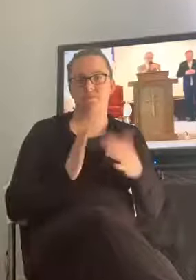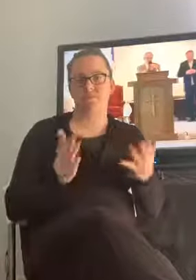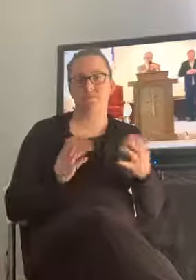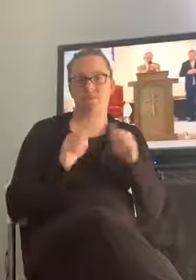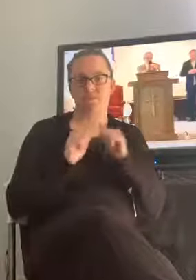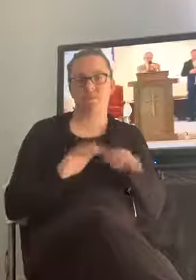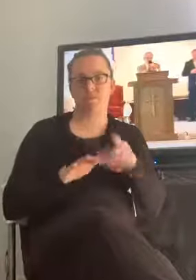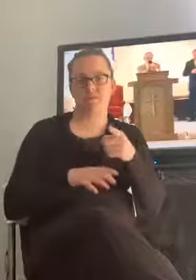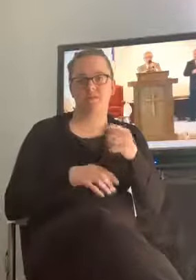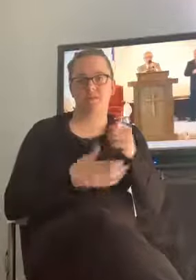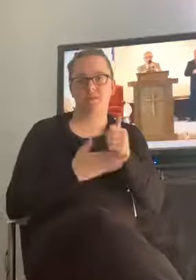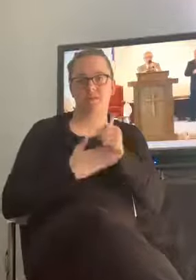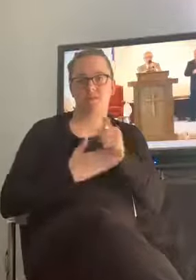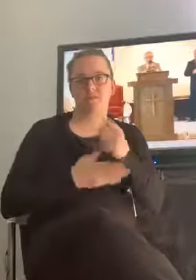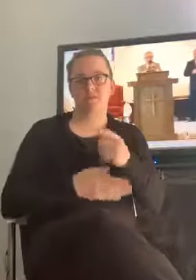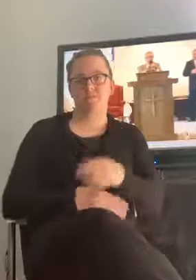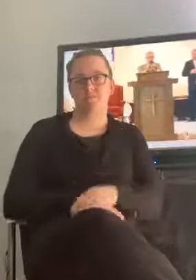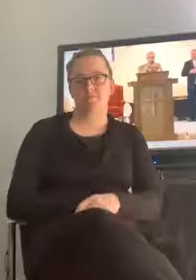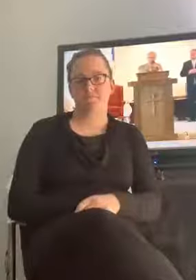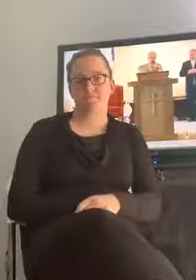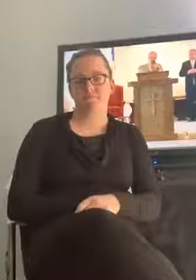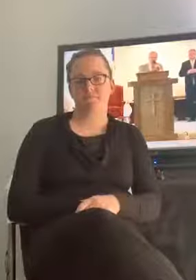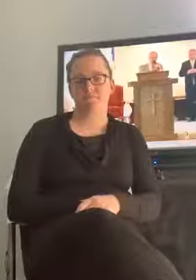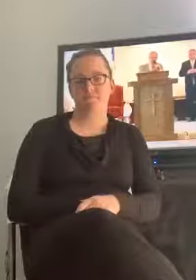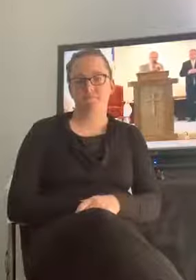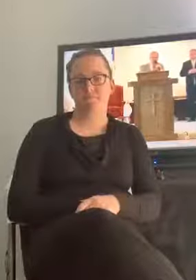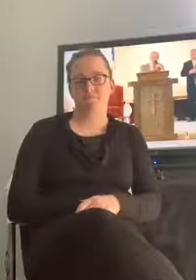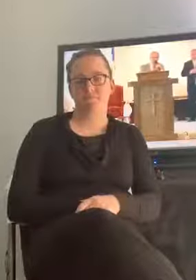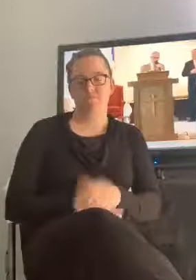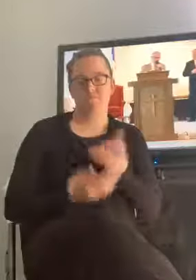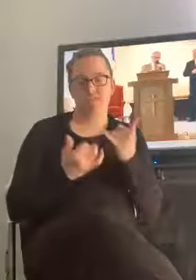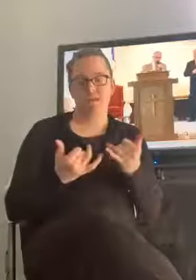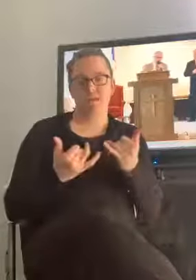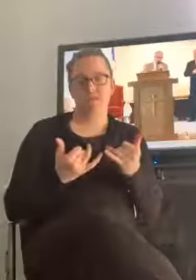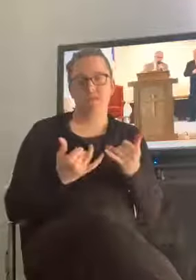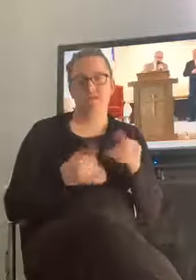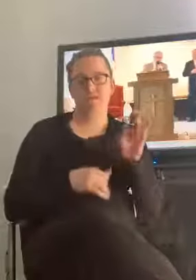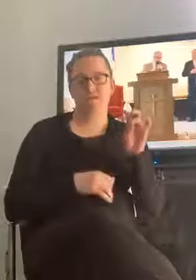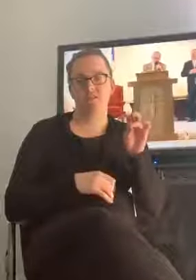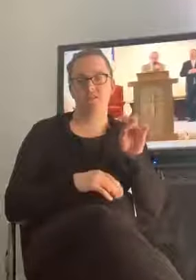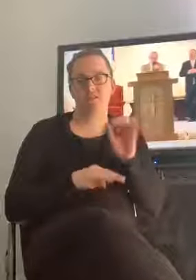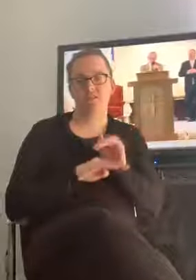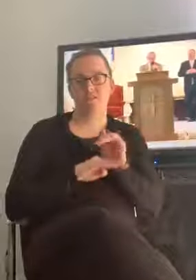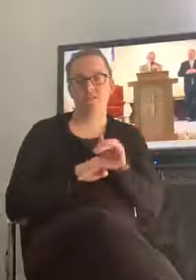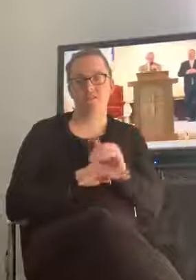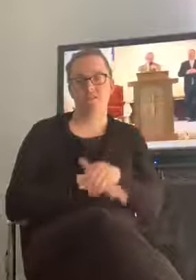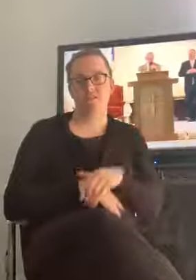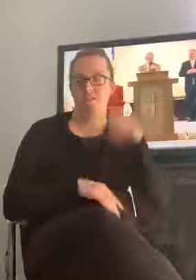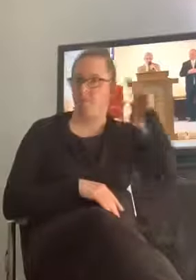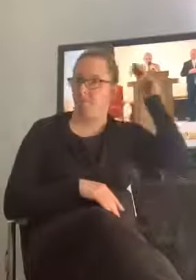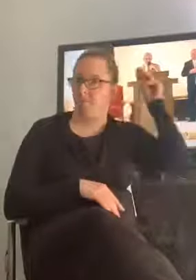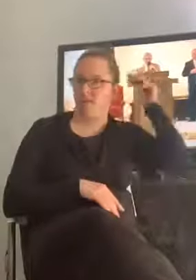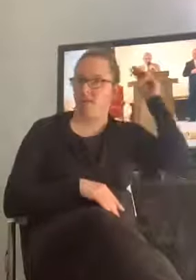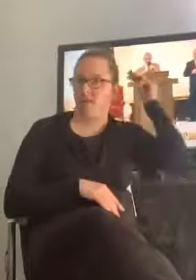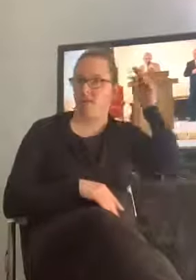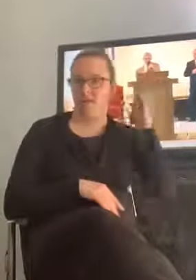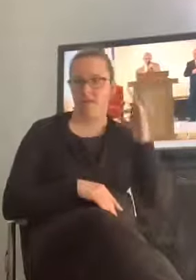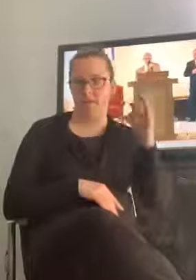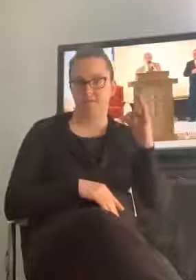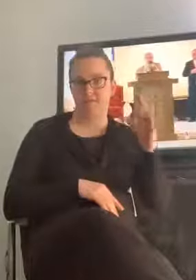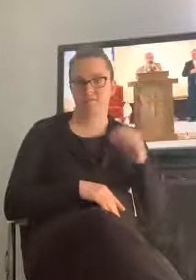to you and a help to you. So tonight, 7 o'clock, Mike Coyne will be ministering to